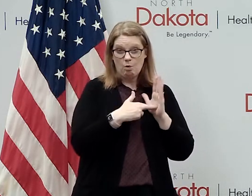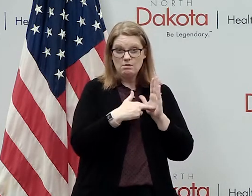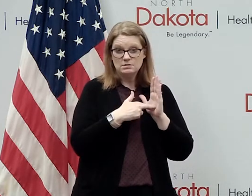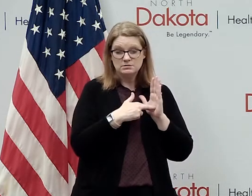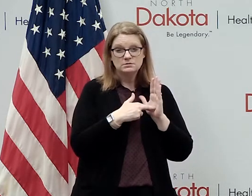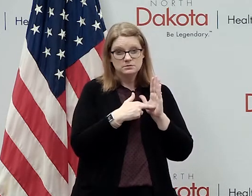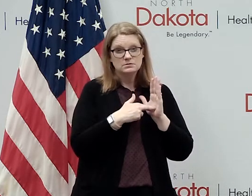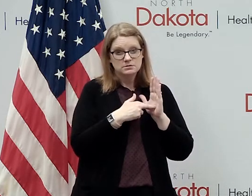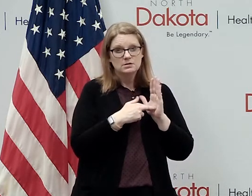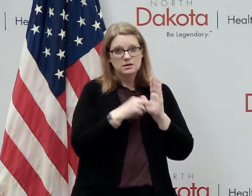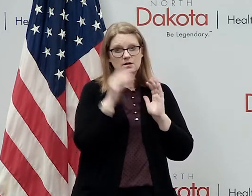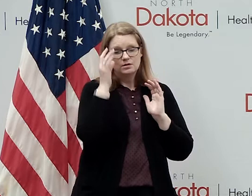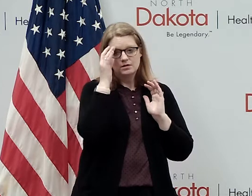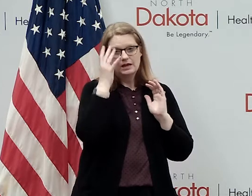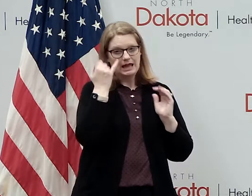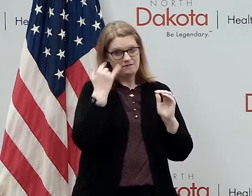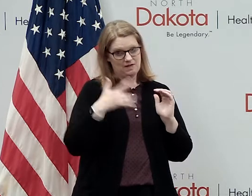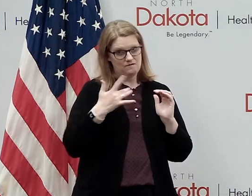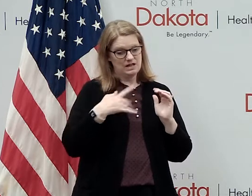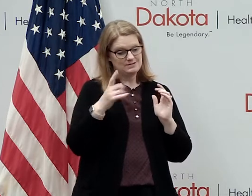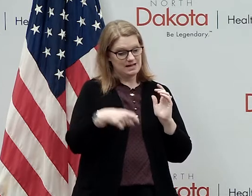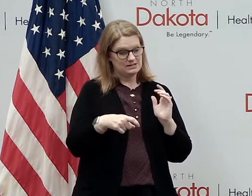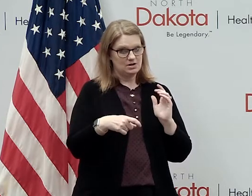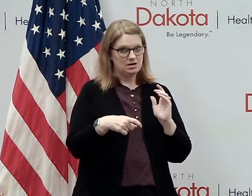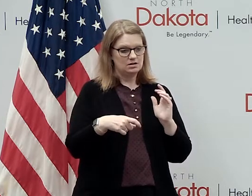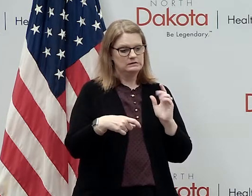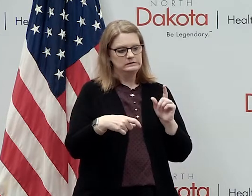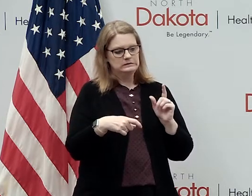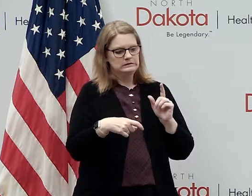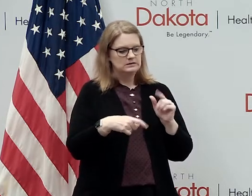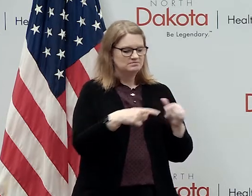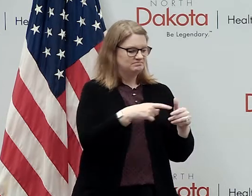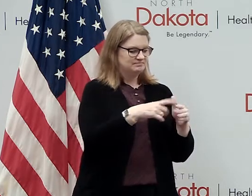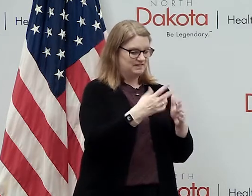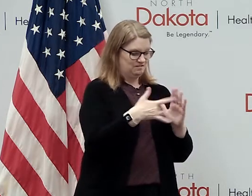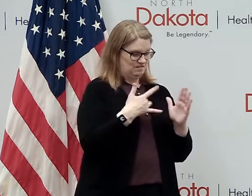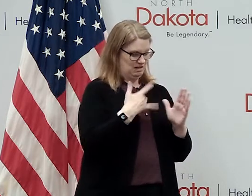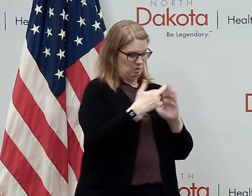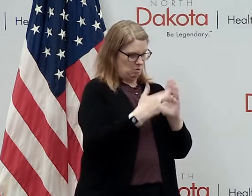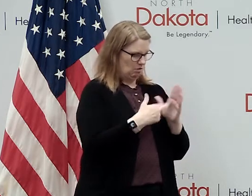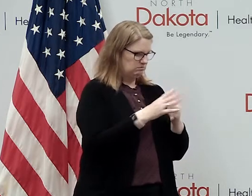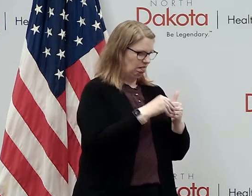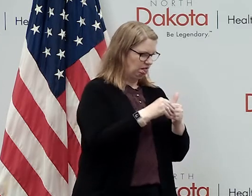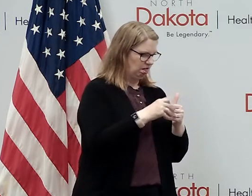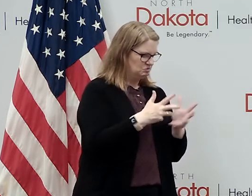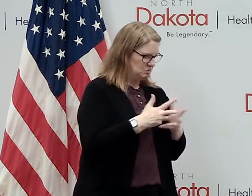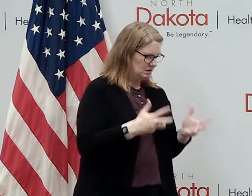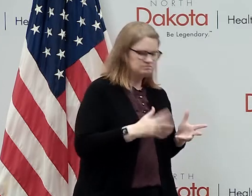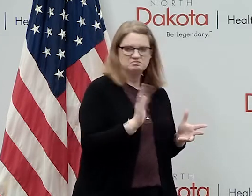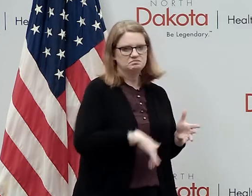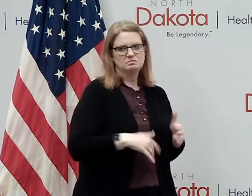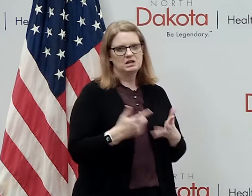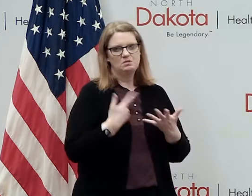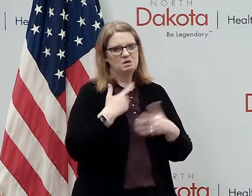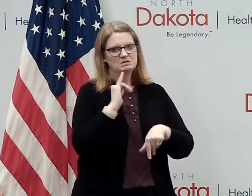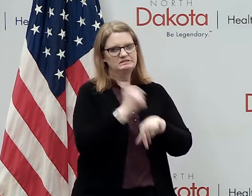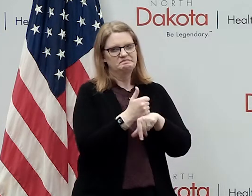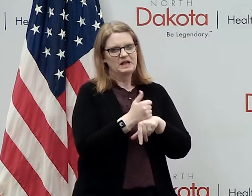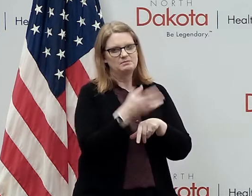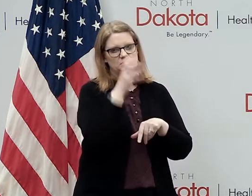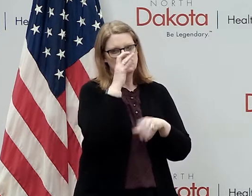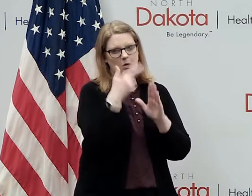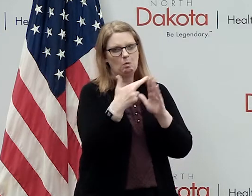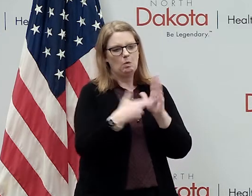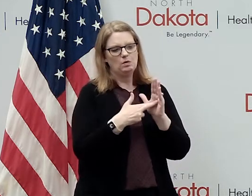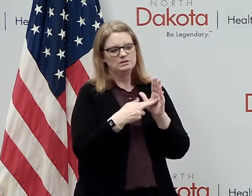choose so or deem to necessary for their respective location, because again, each facility's got different layouts and different capabilities,